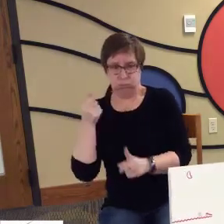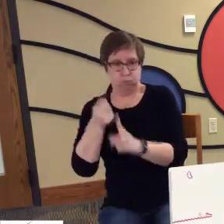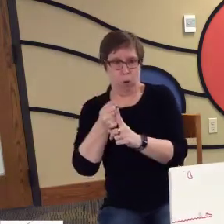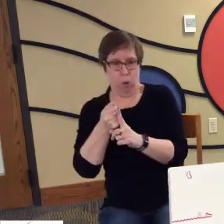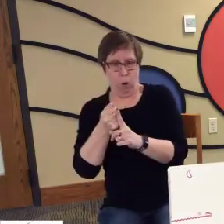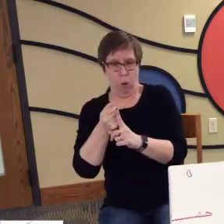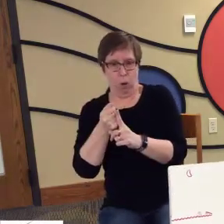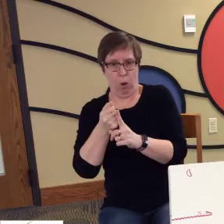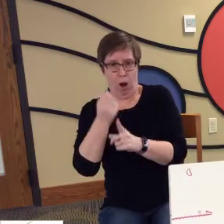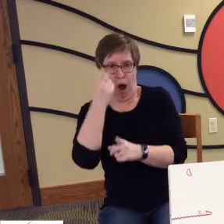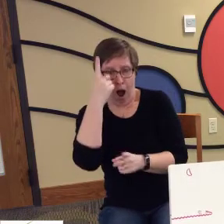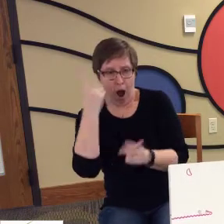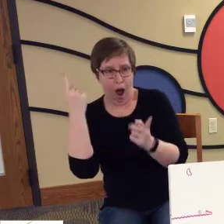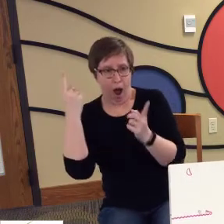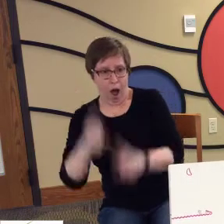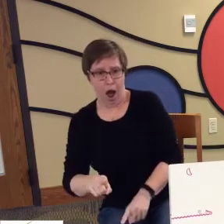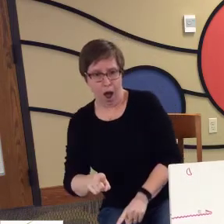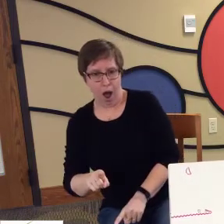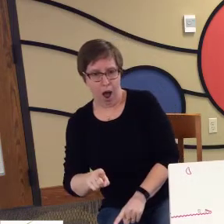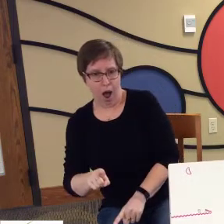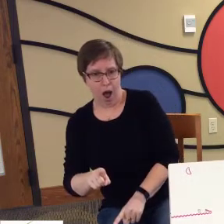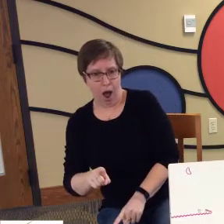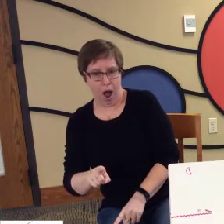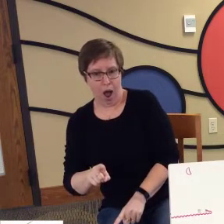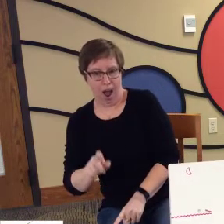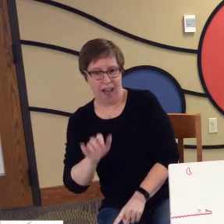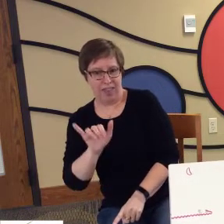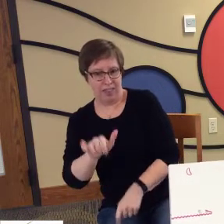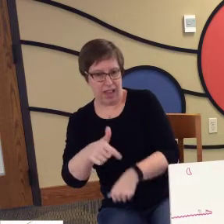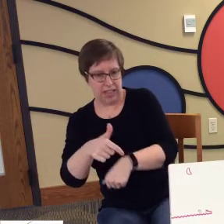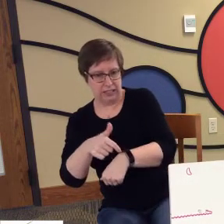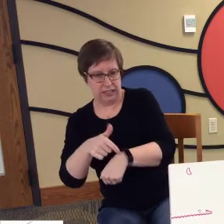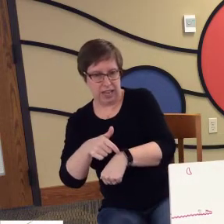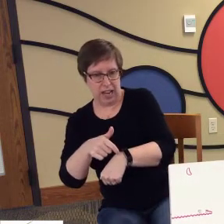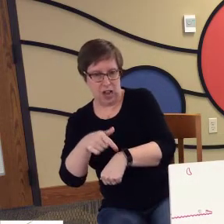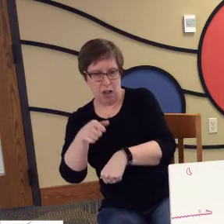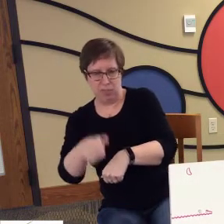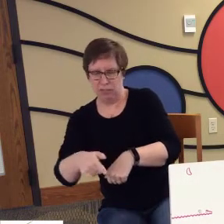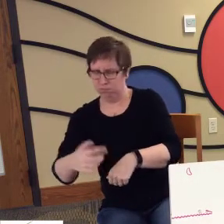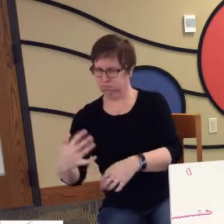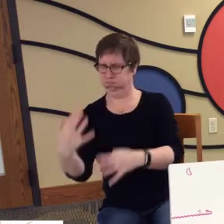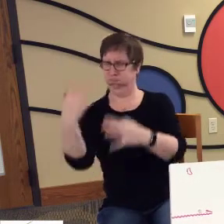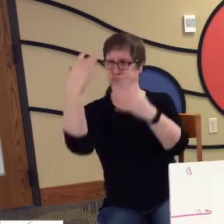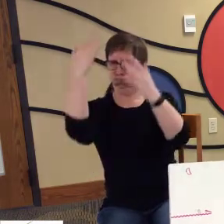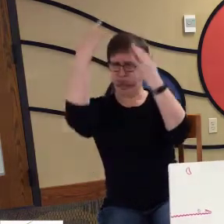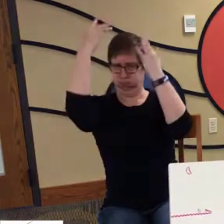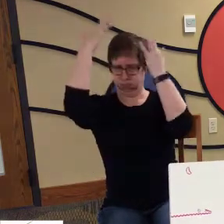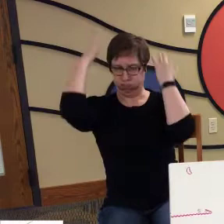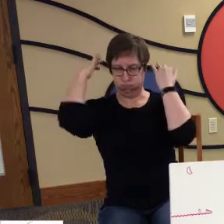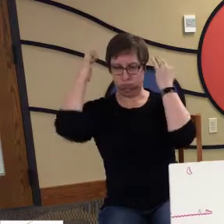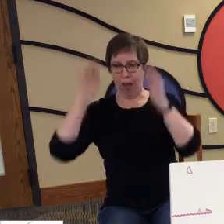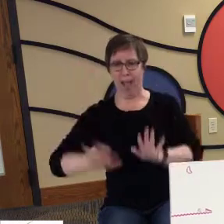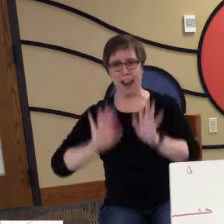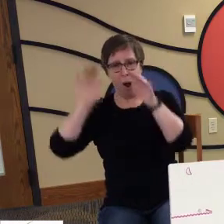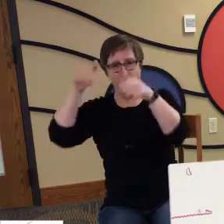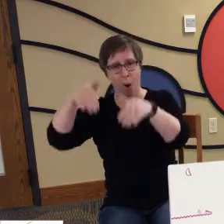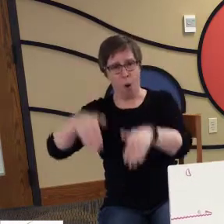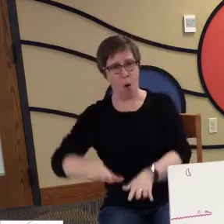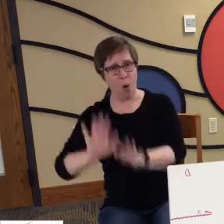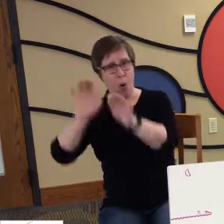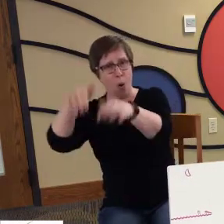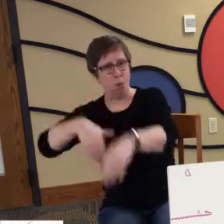Suddenly, he realized what was happening. But by then, Harold was over his head in an